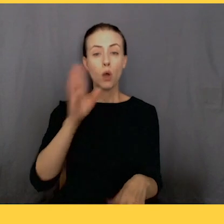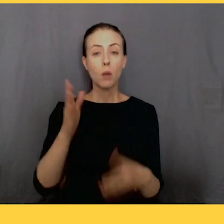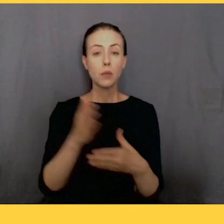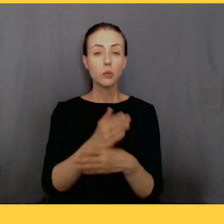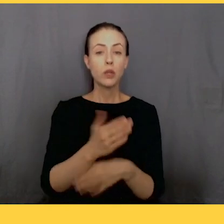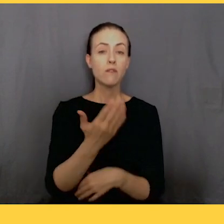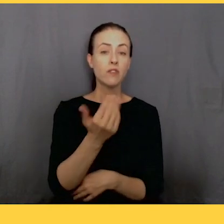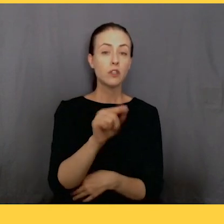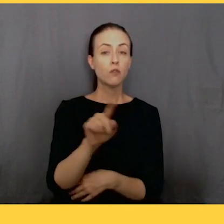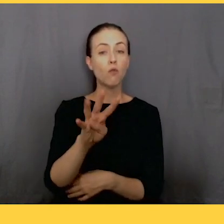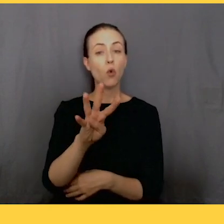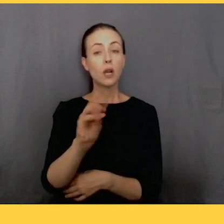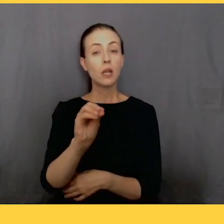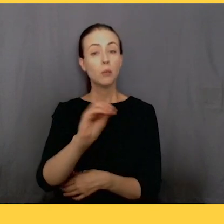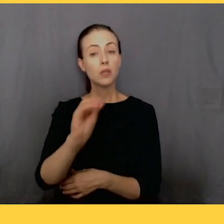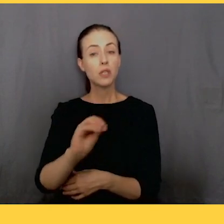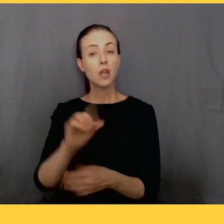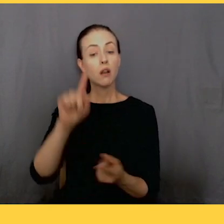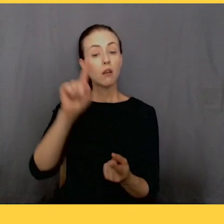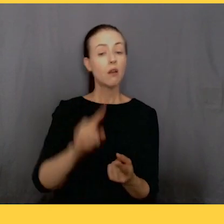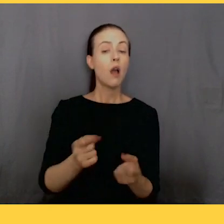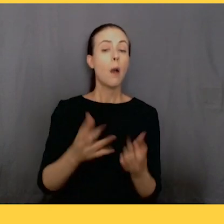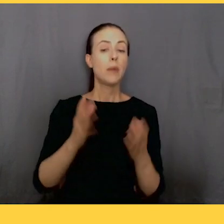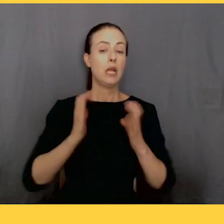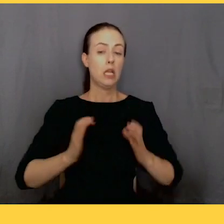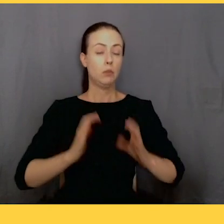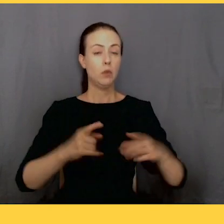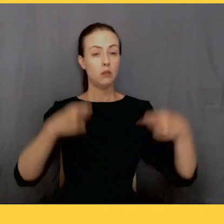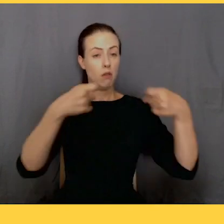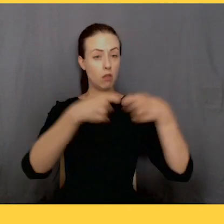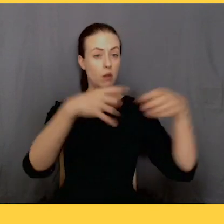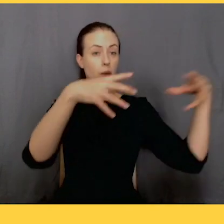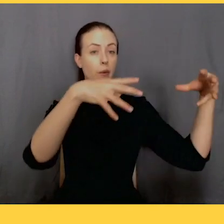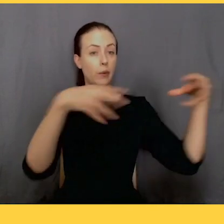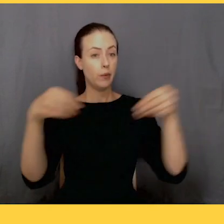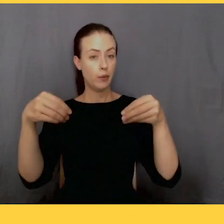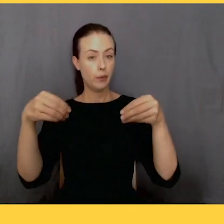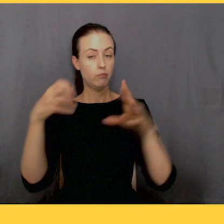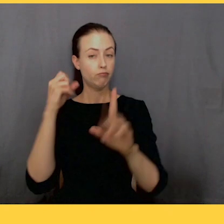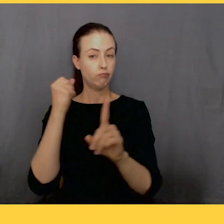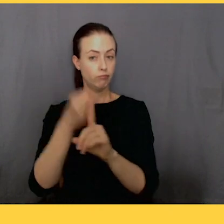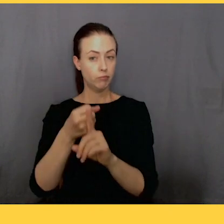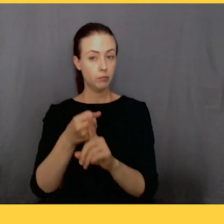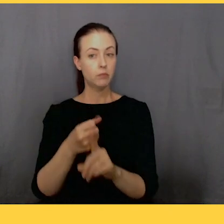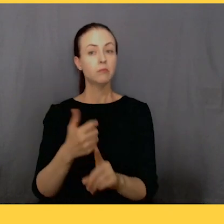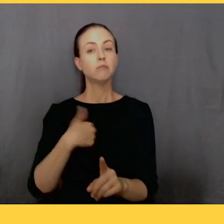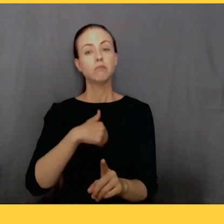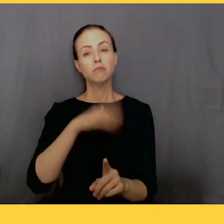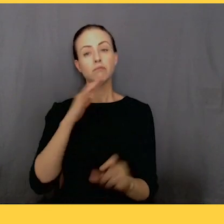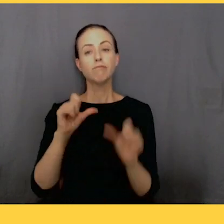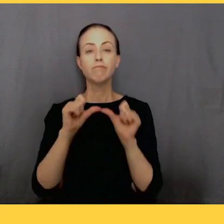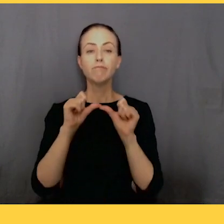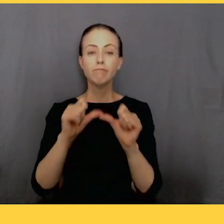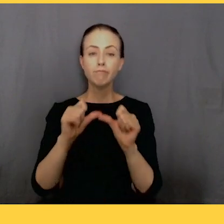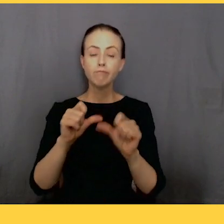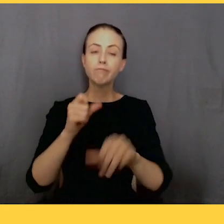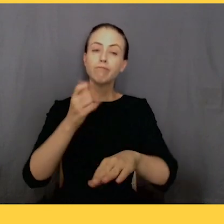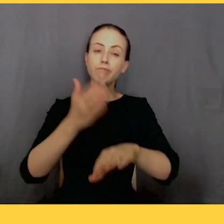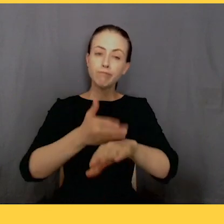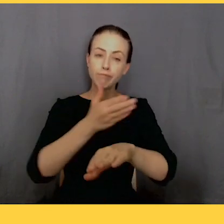de-energized. This number will continue to improve as we make additional improvements in the coming